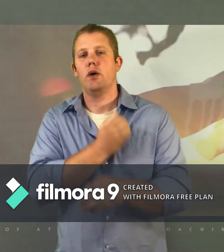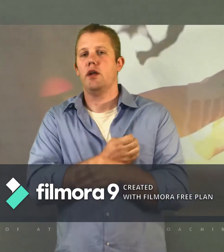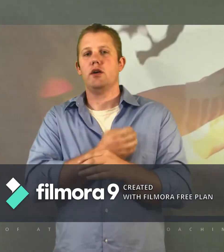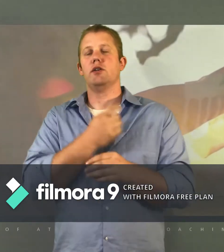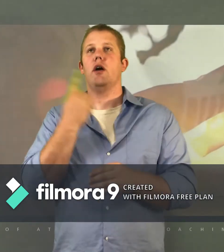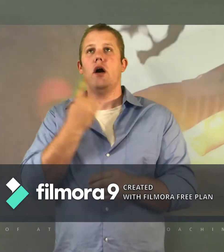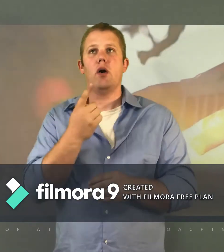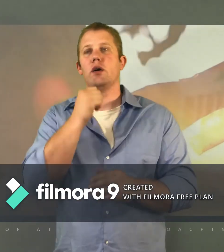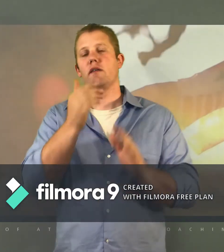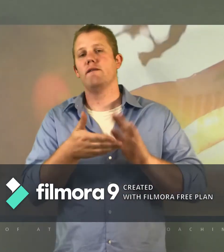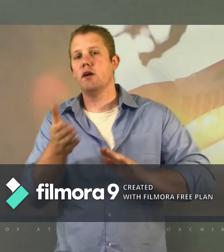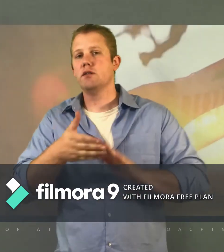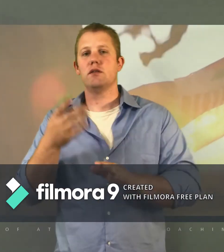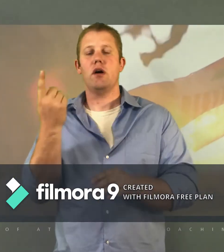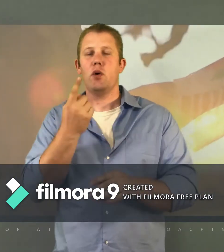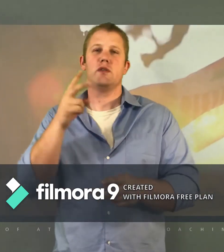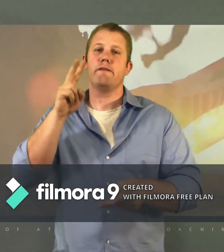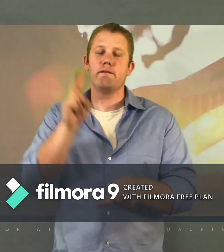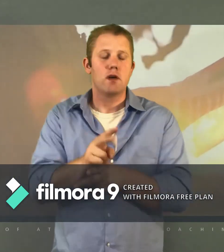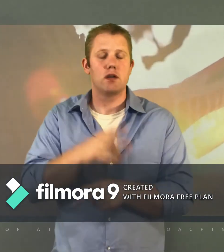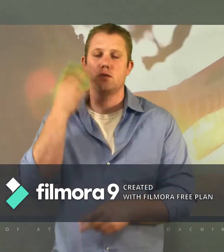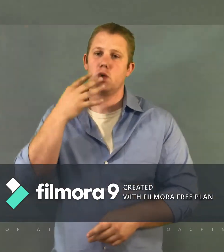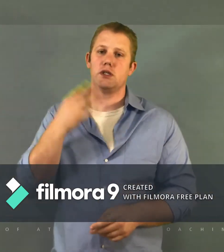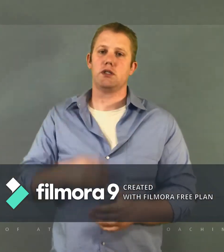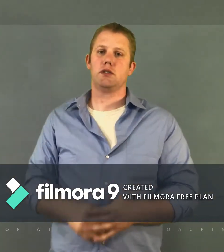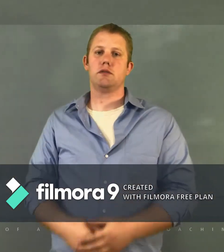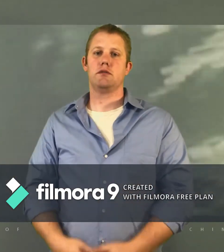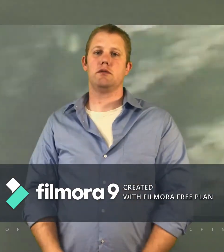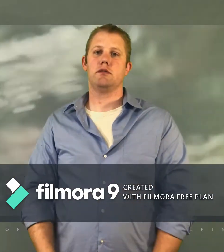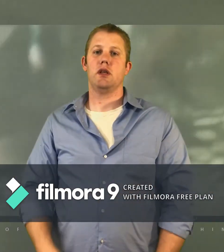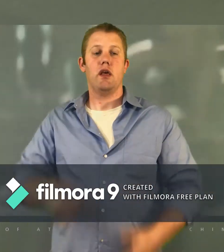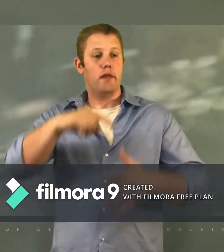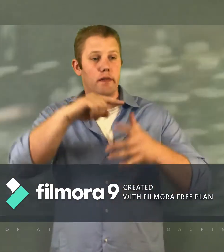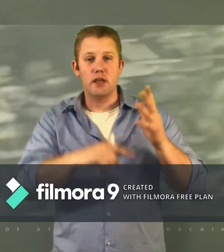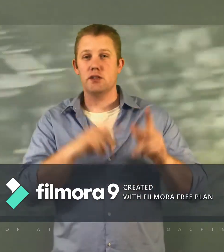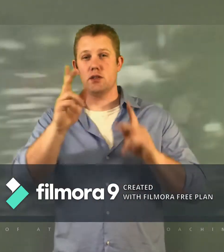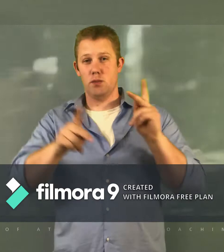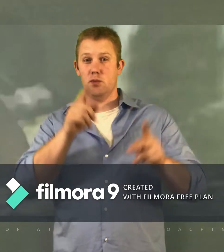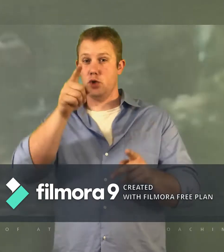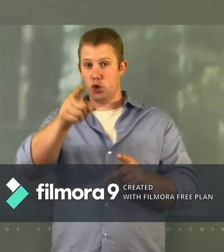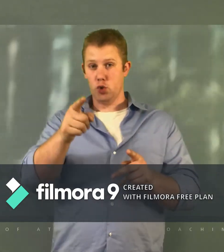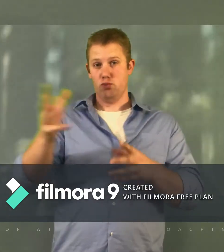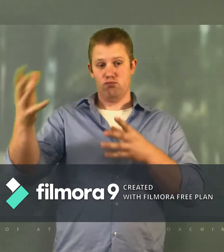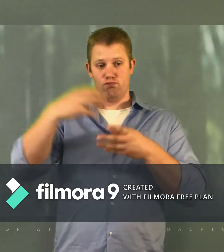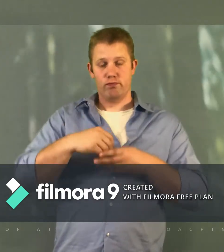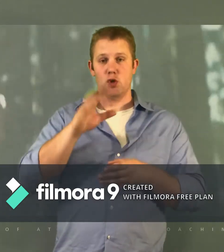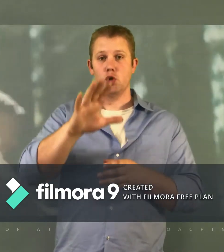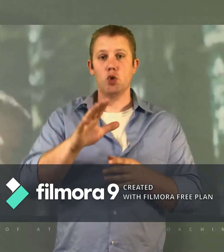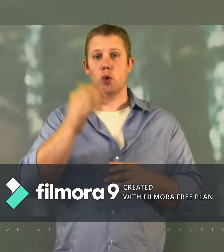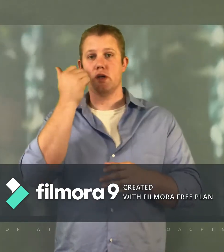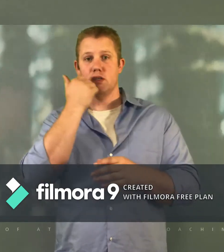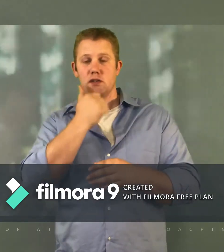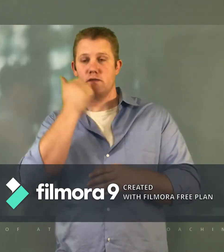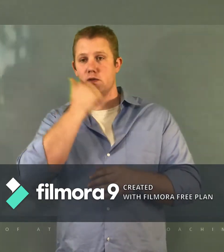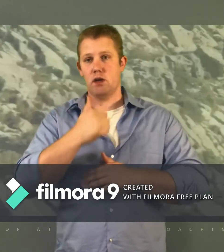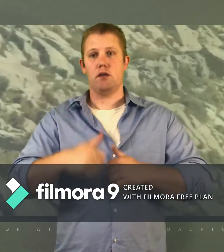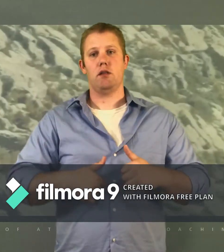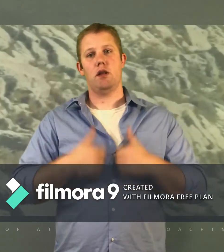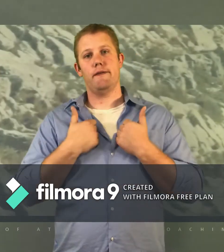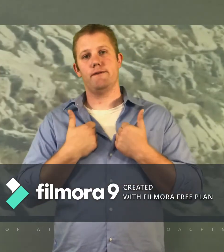draining, always dysfunctional, and always fucking crazy. Because these are the type of people you've decided to